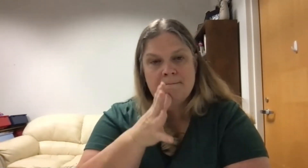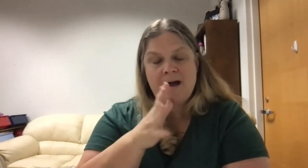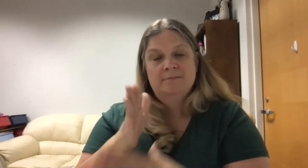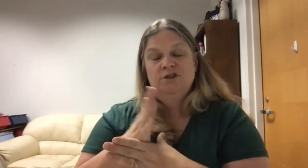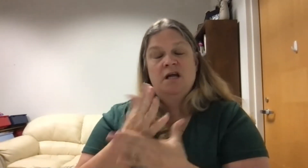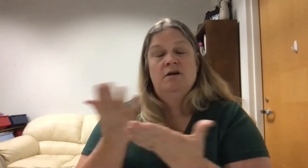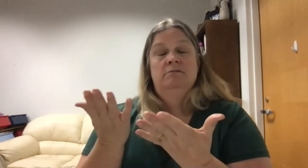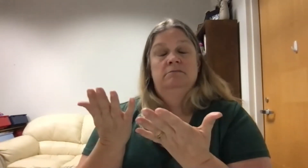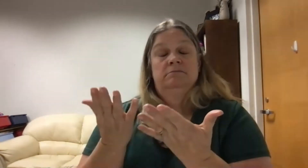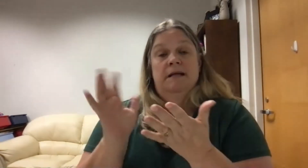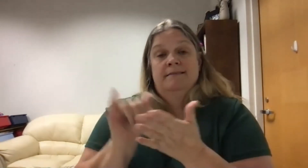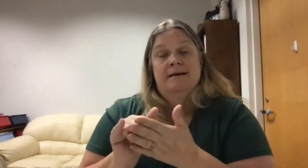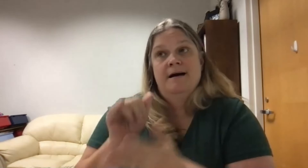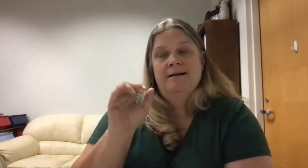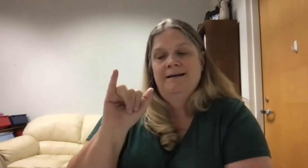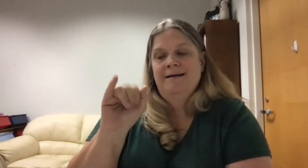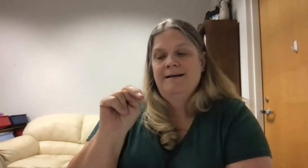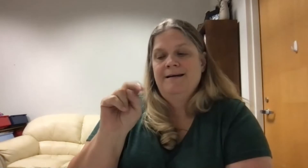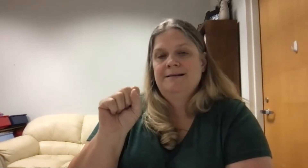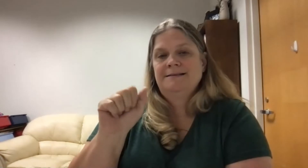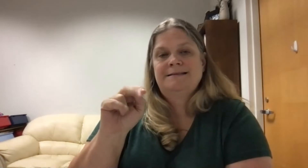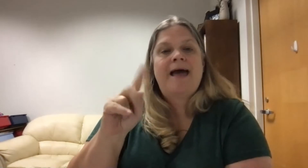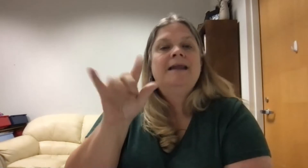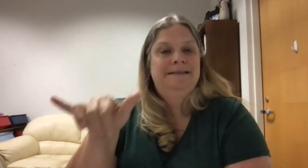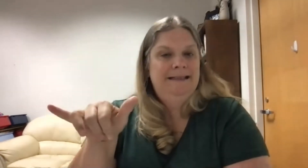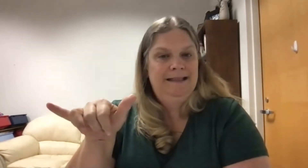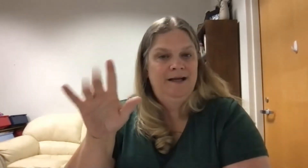medication. The mother shared